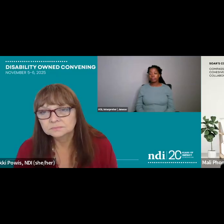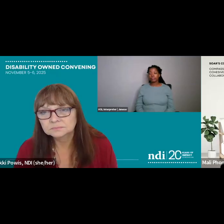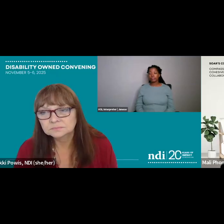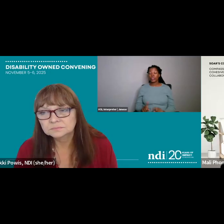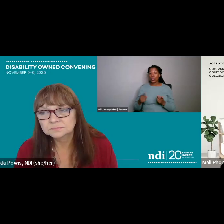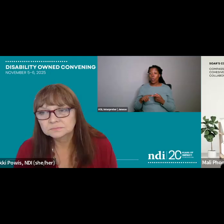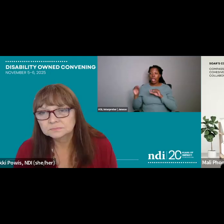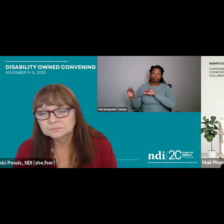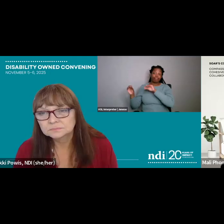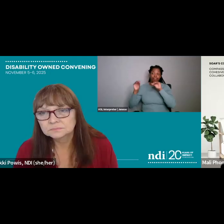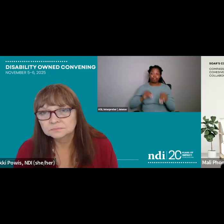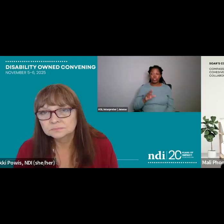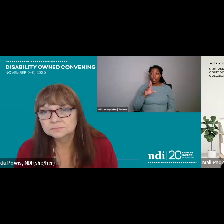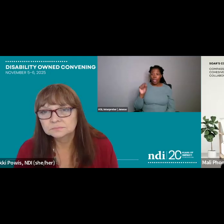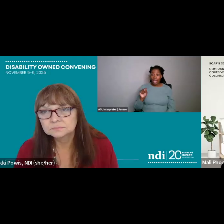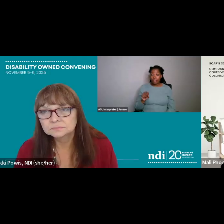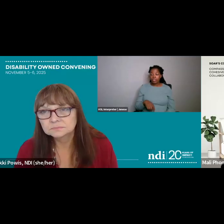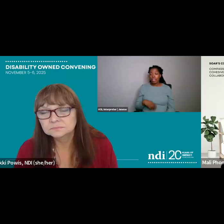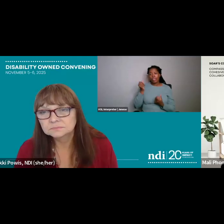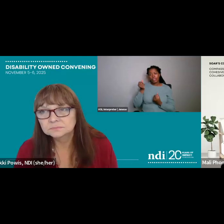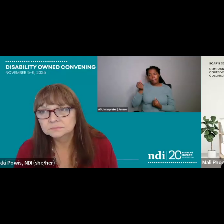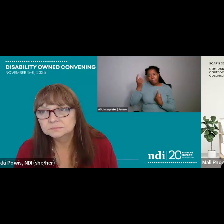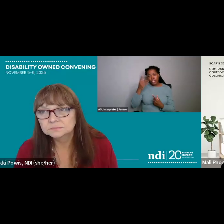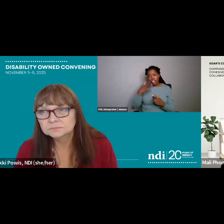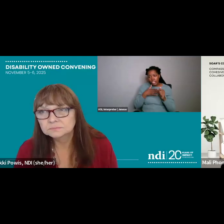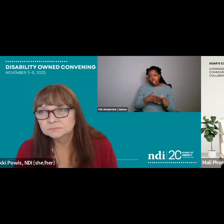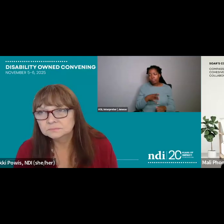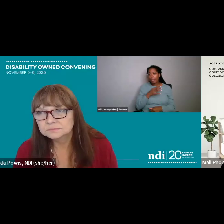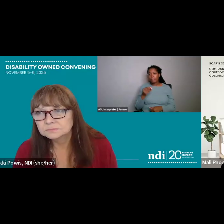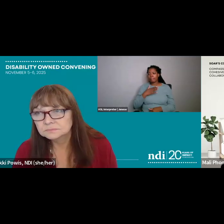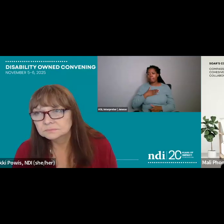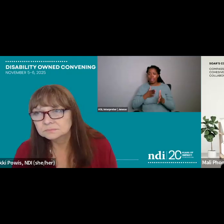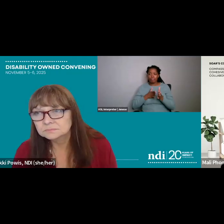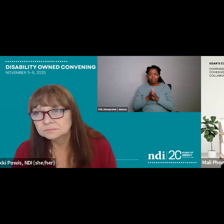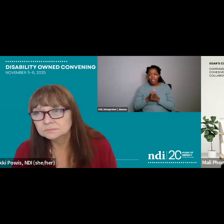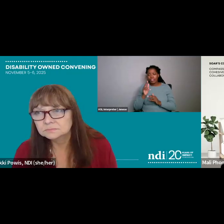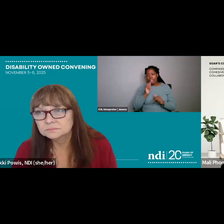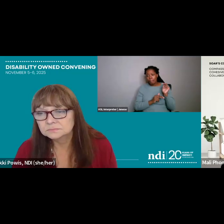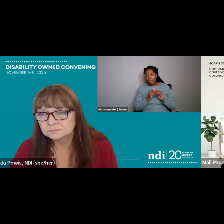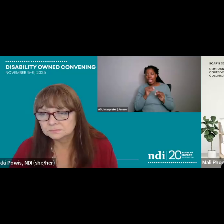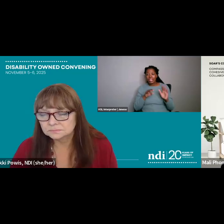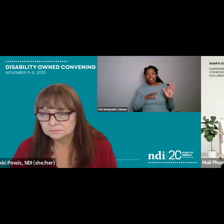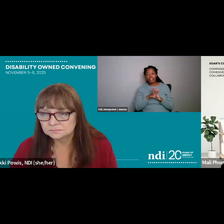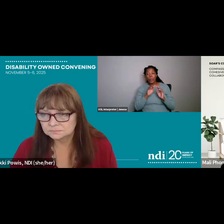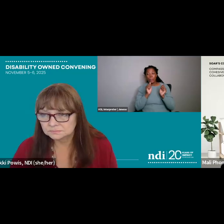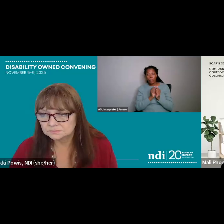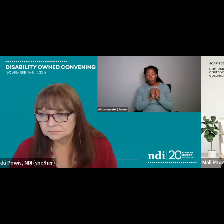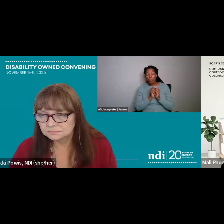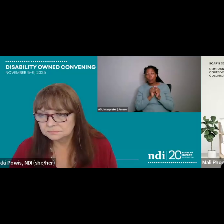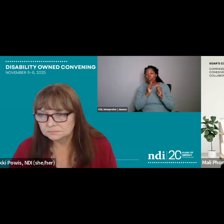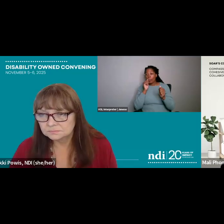the compassionate leadership and my desire to build and develop more compassionate leaders in the world came